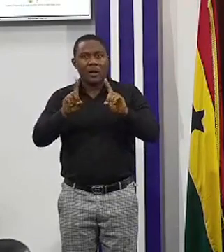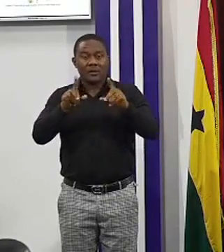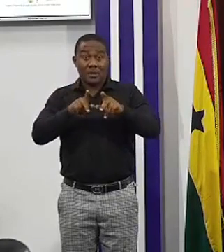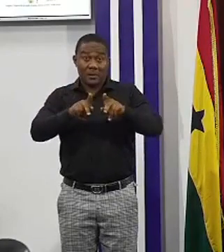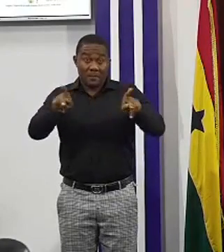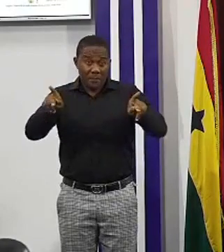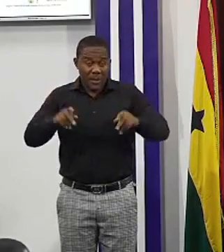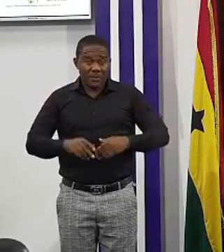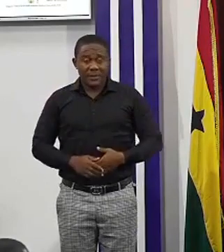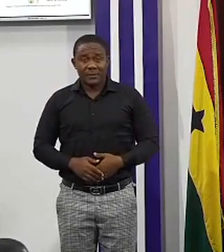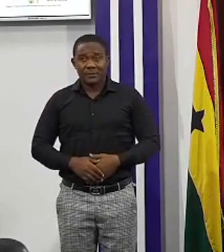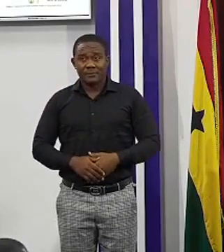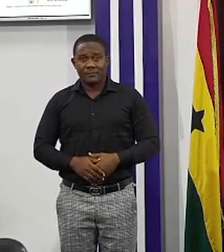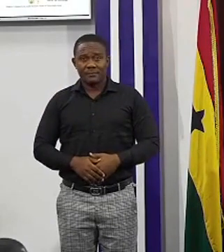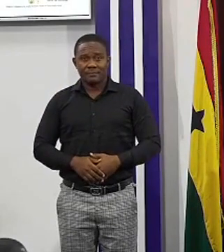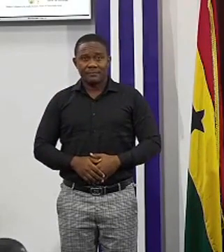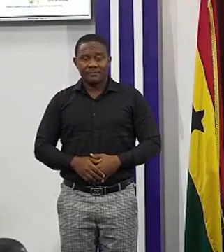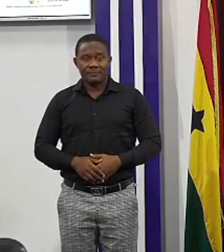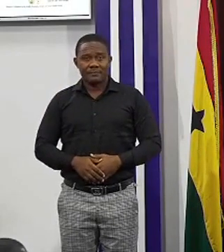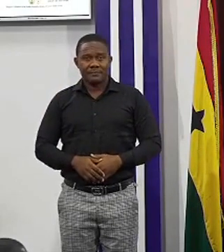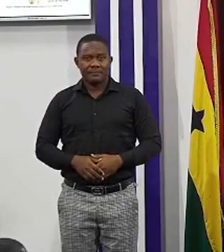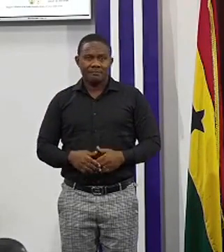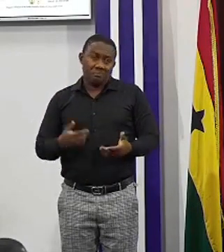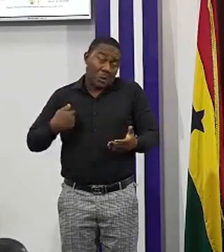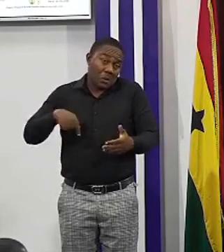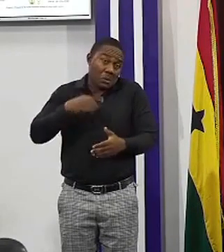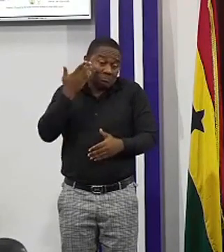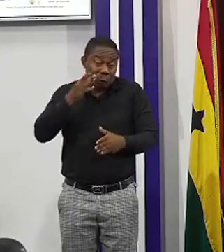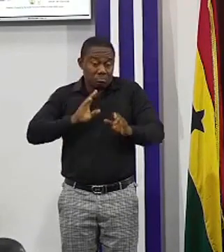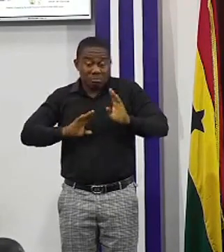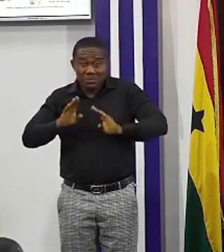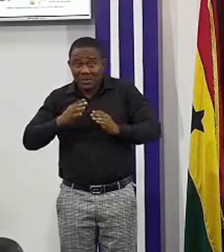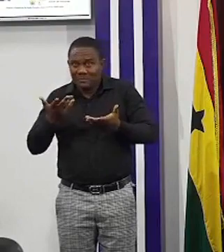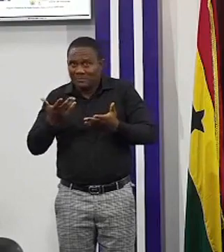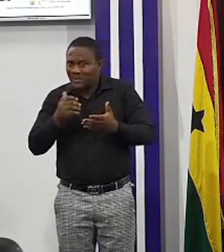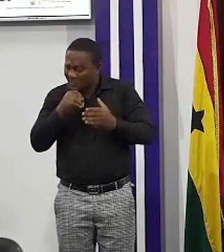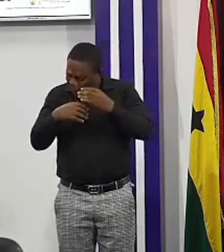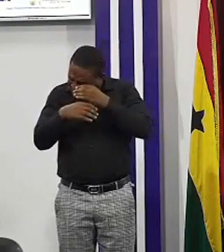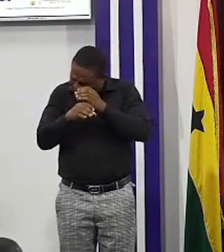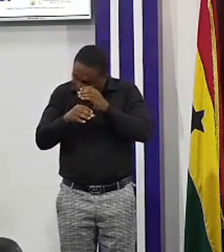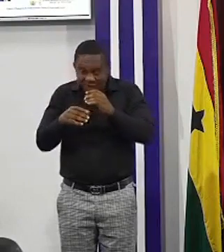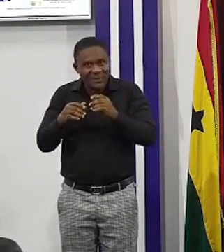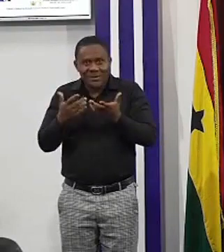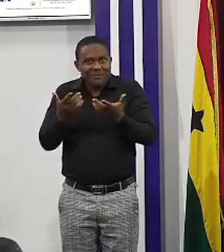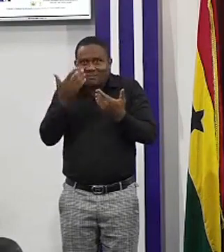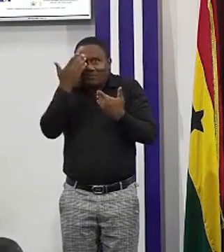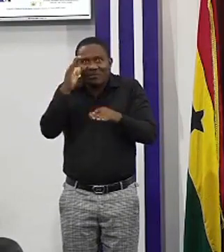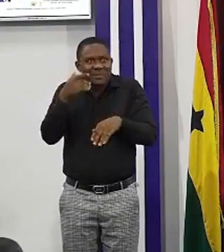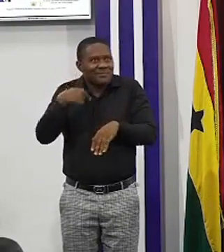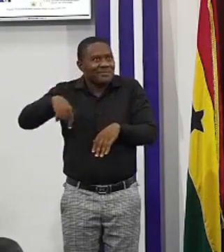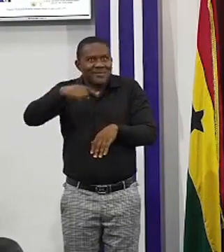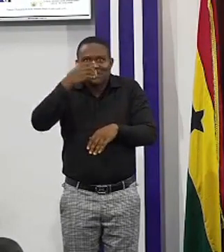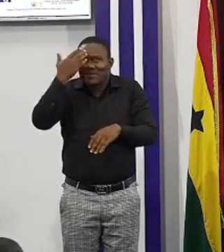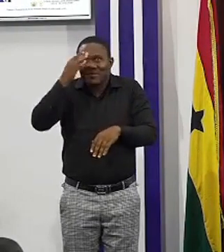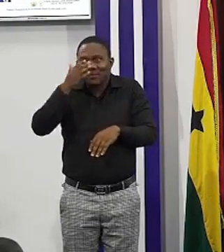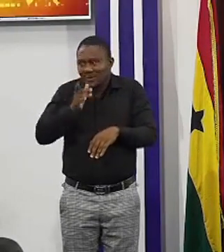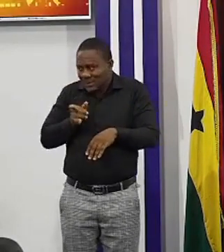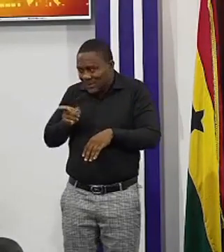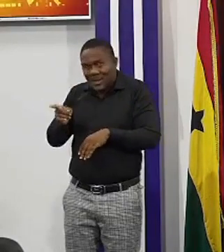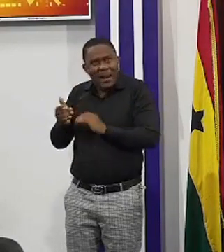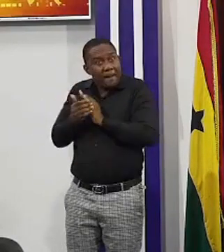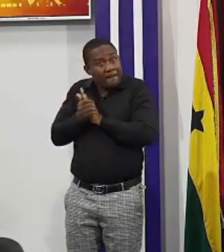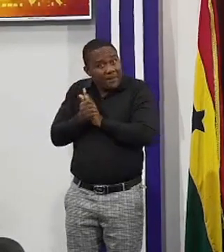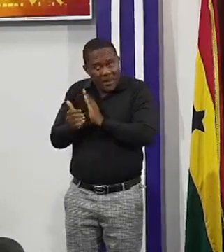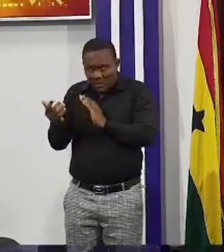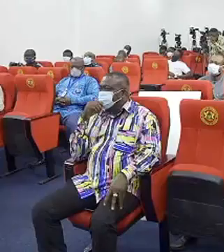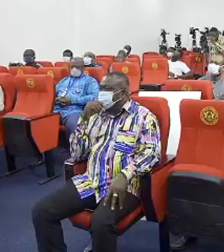the majority of us who are not virologists or data analysts, etc., who could benefit from some